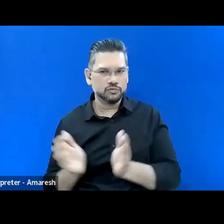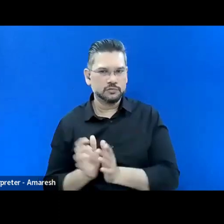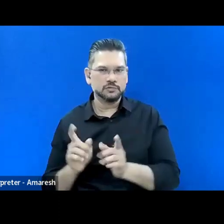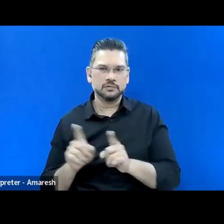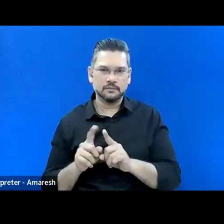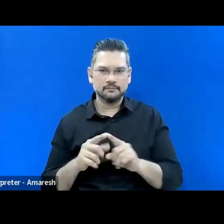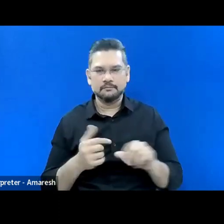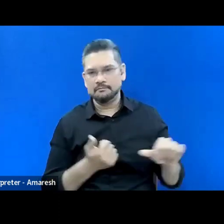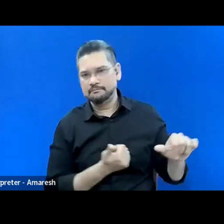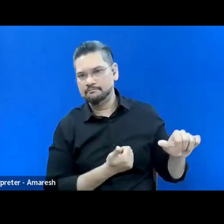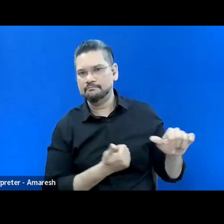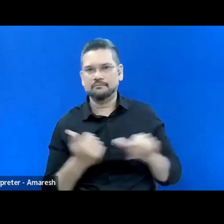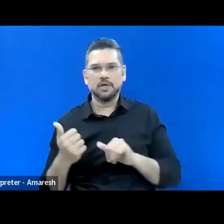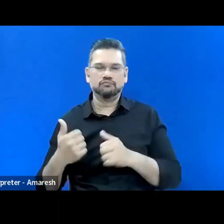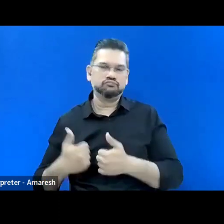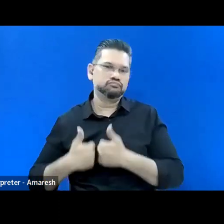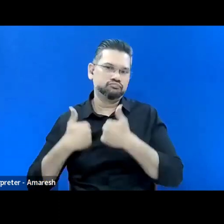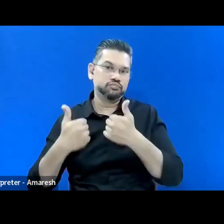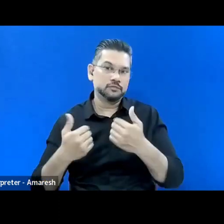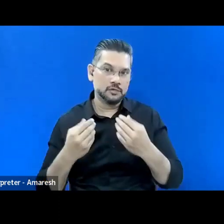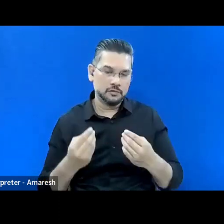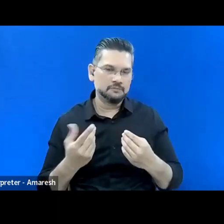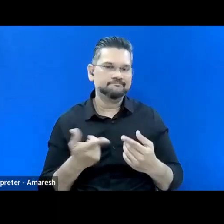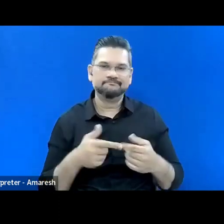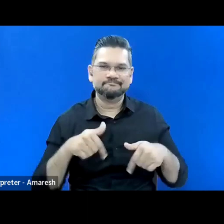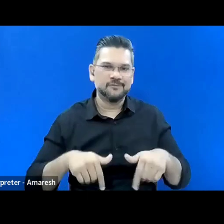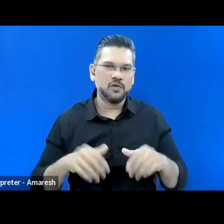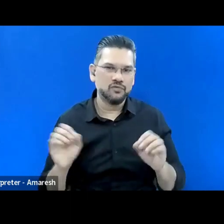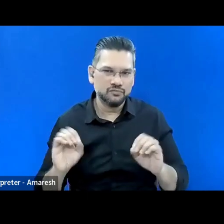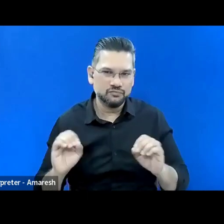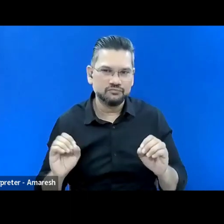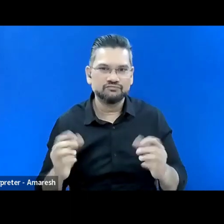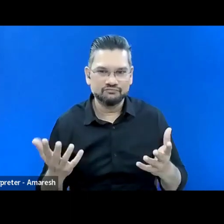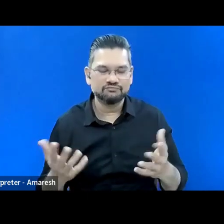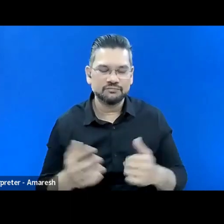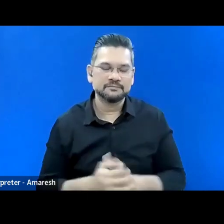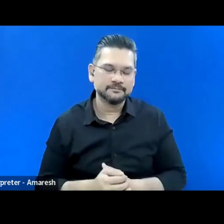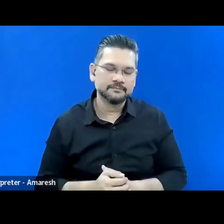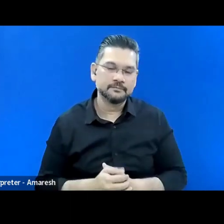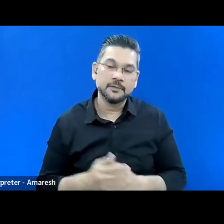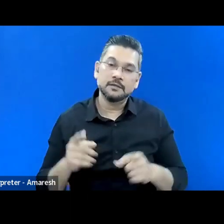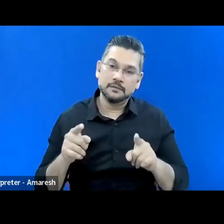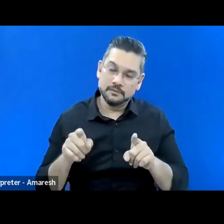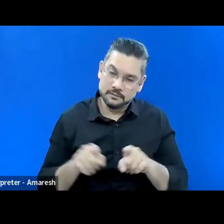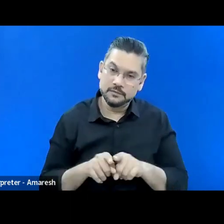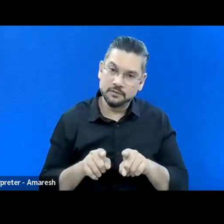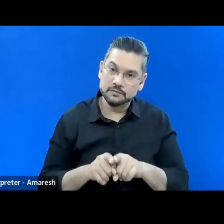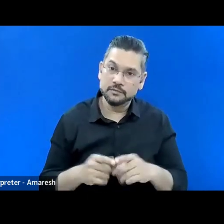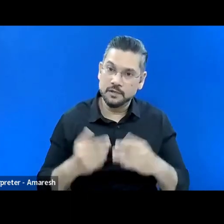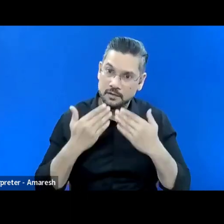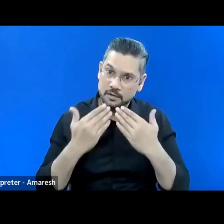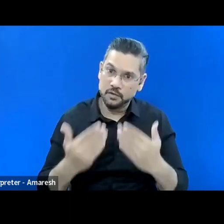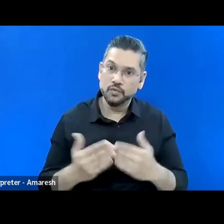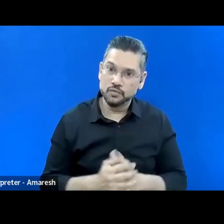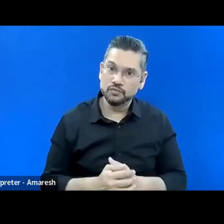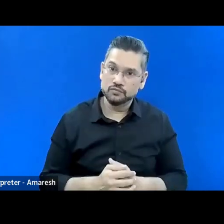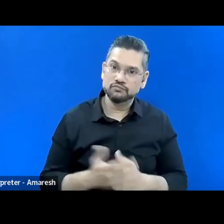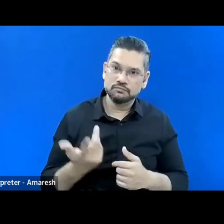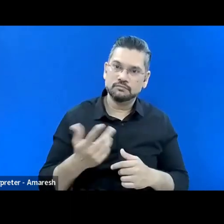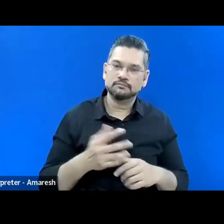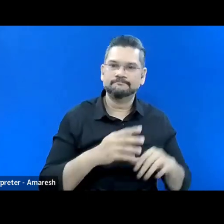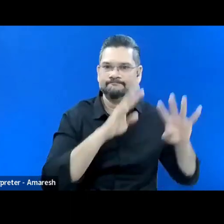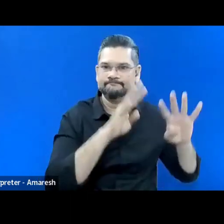available. And thank you for also highlighting the issue of people who are put behind the